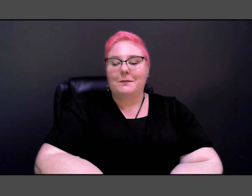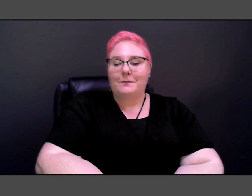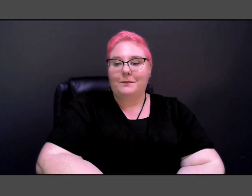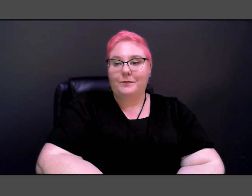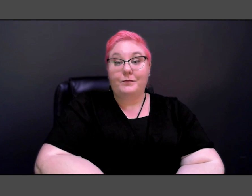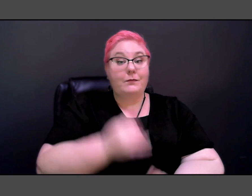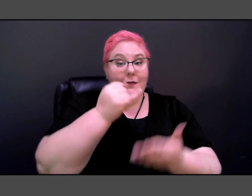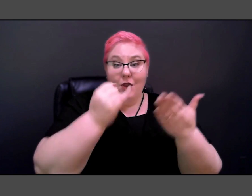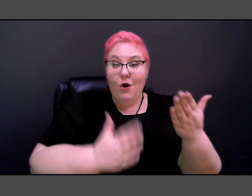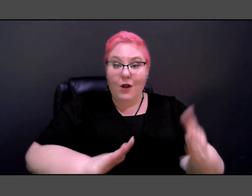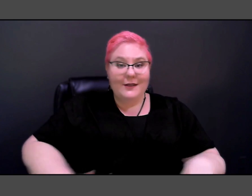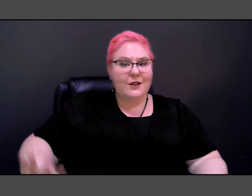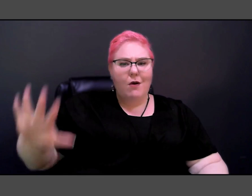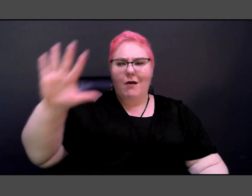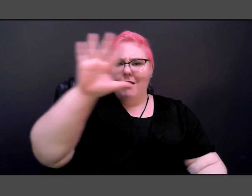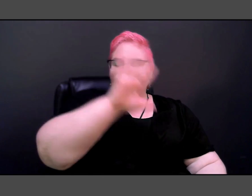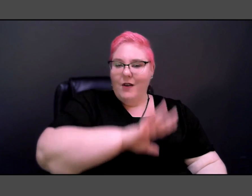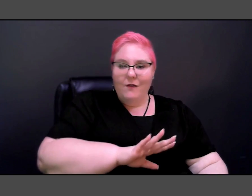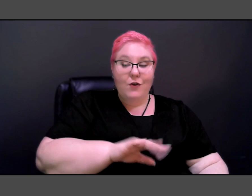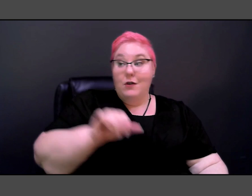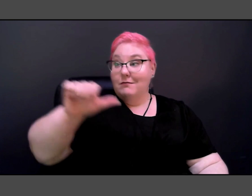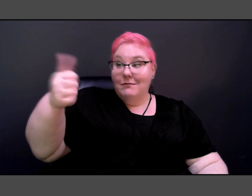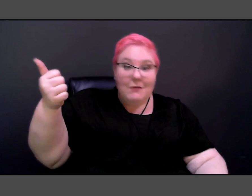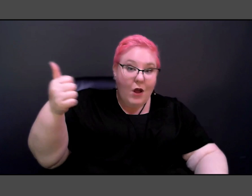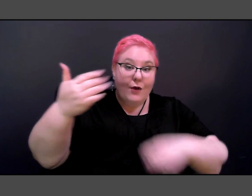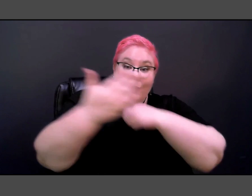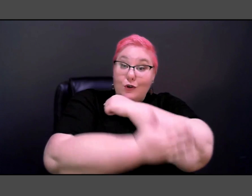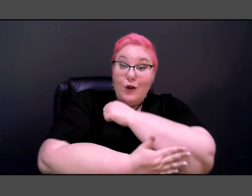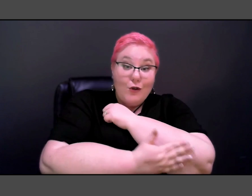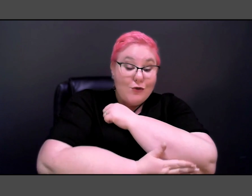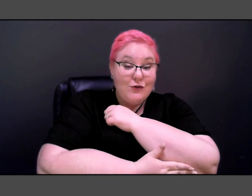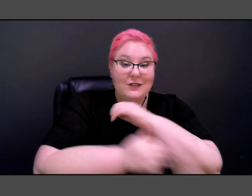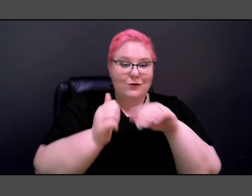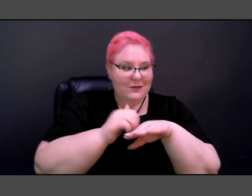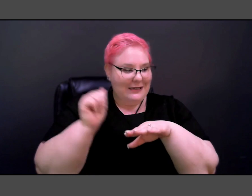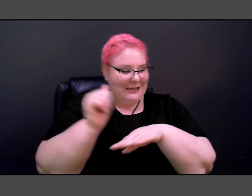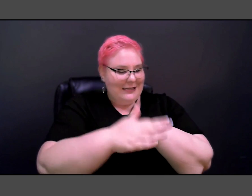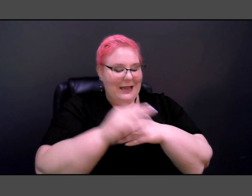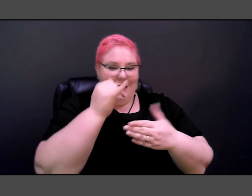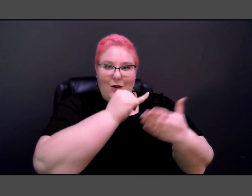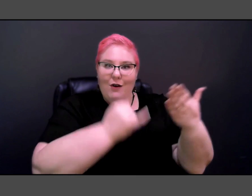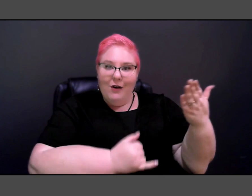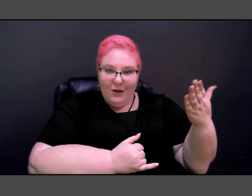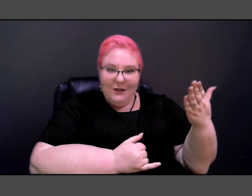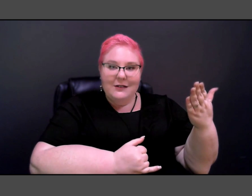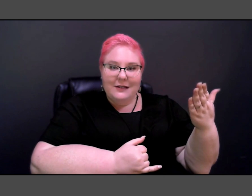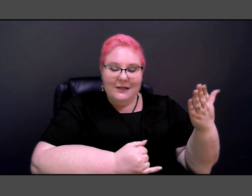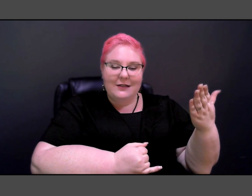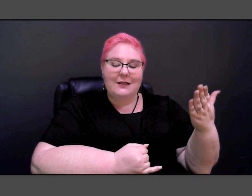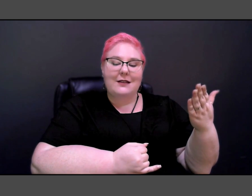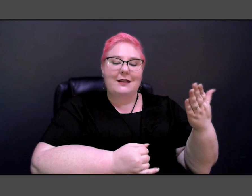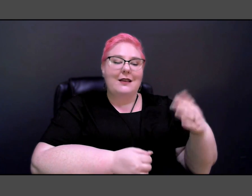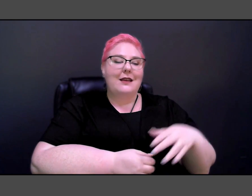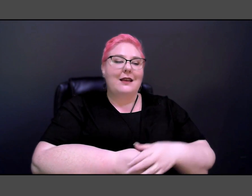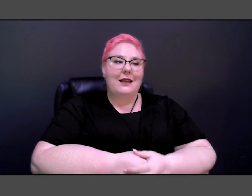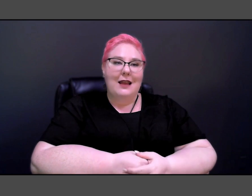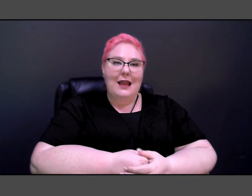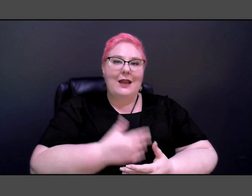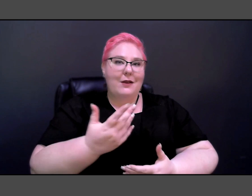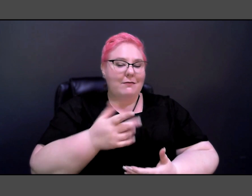artists overseas who sent in pieces of art to, it was a